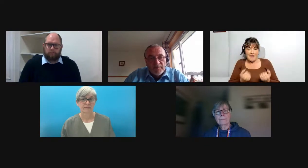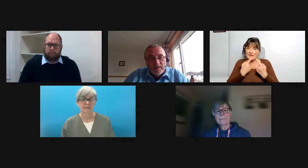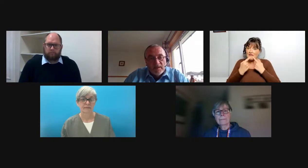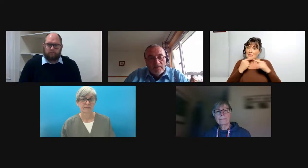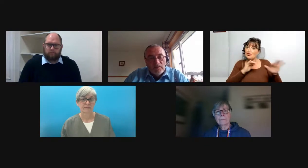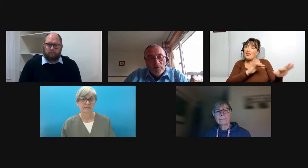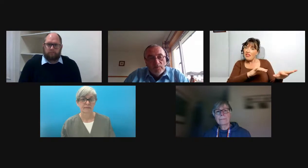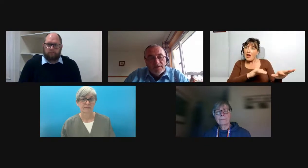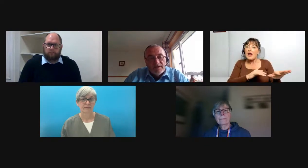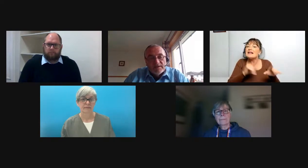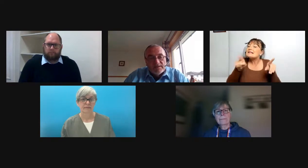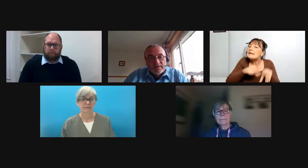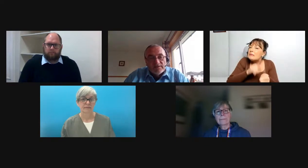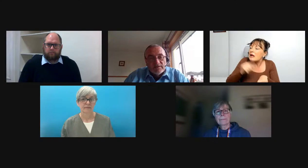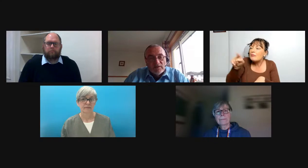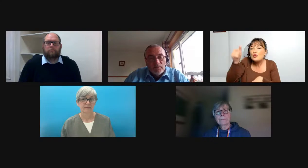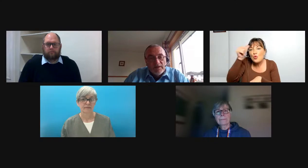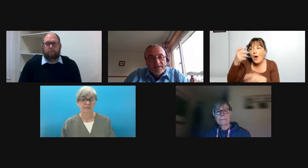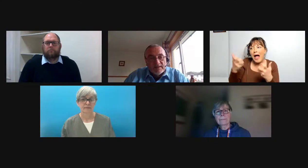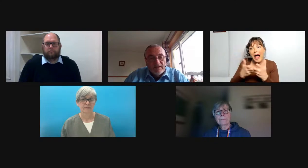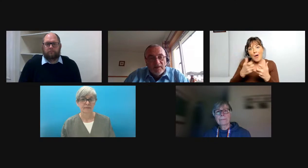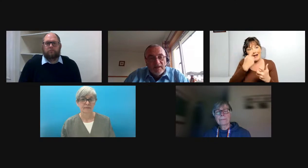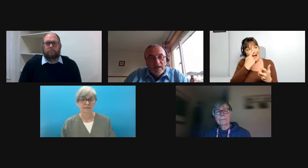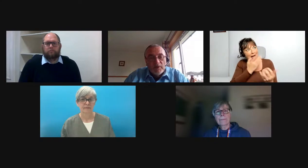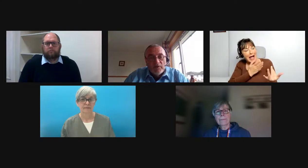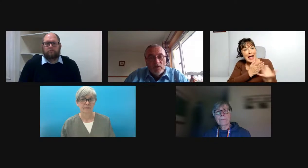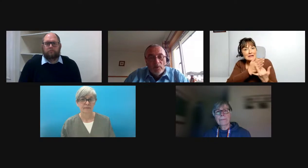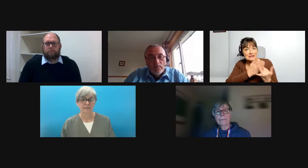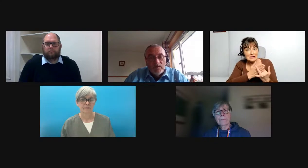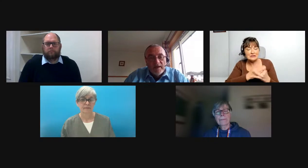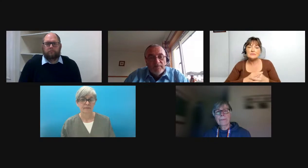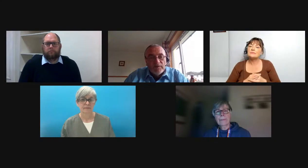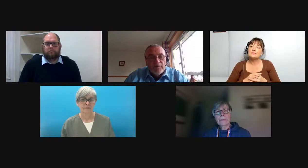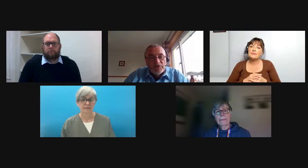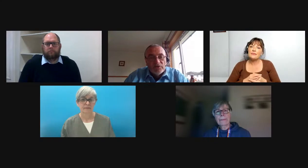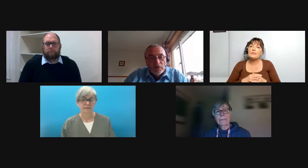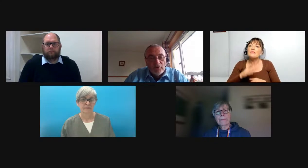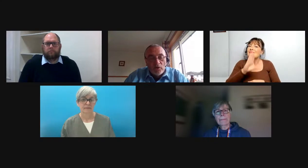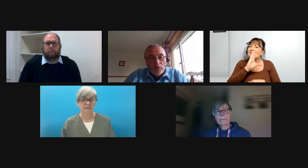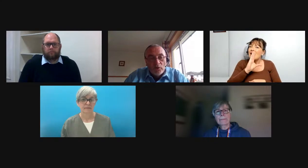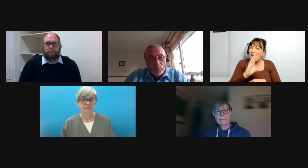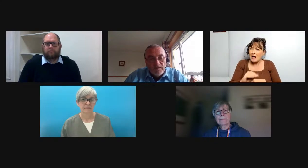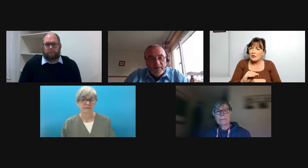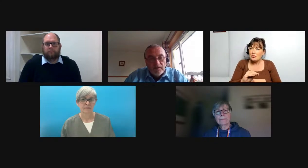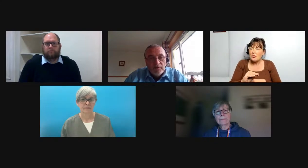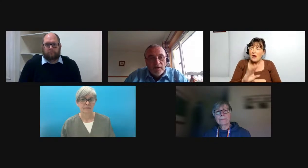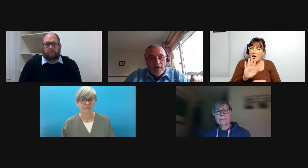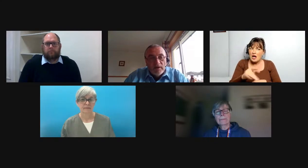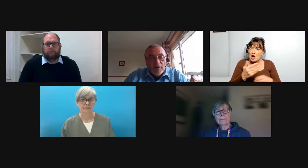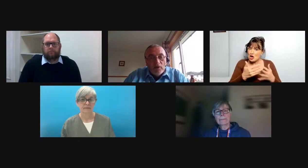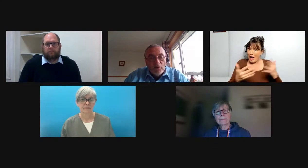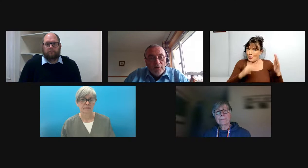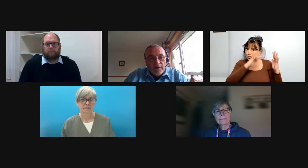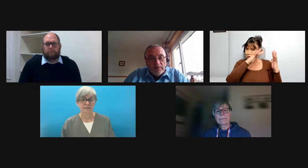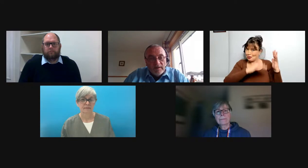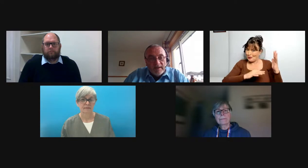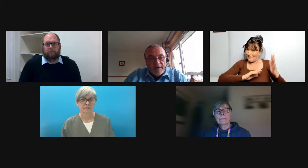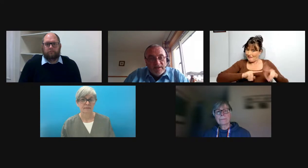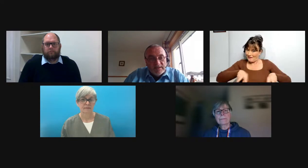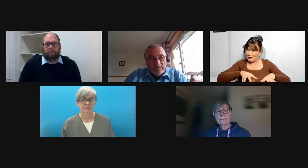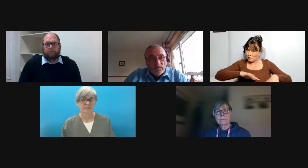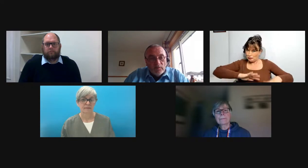them. Now, what I would say is there's quite a significant amount of information on long COVID now on